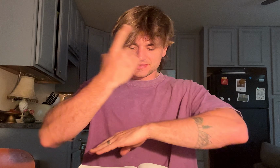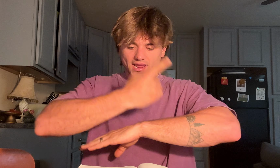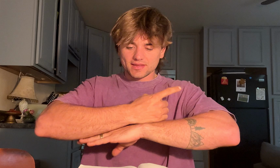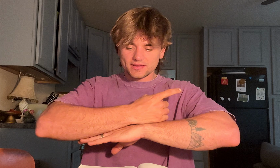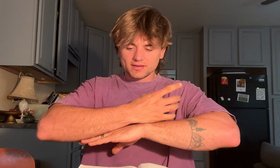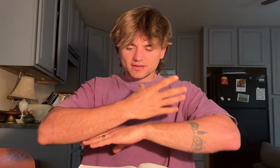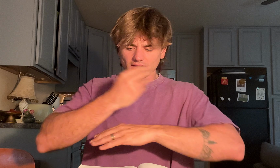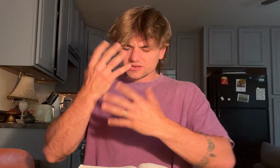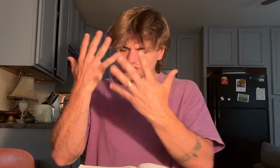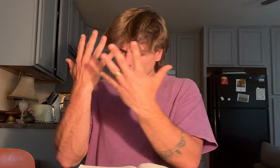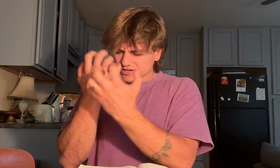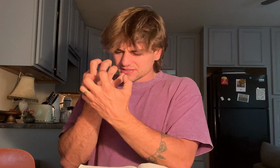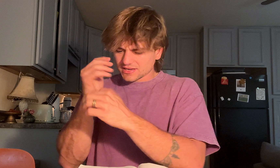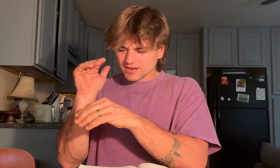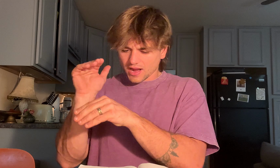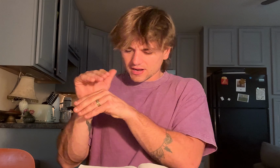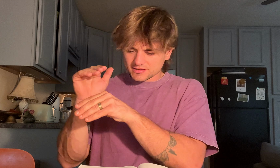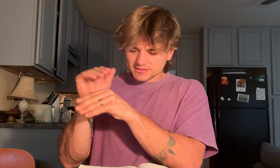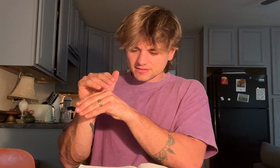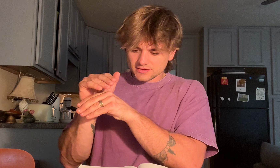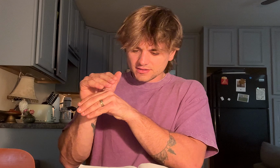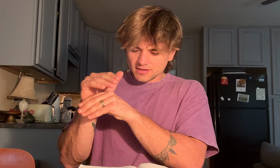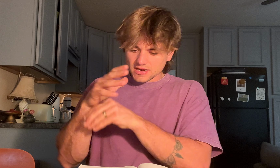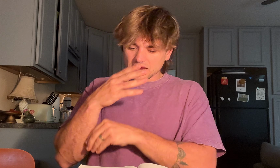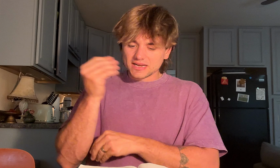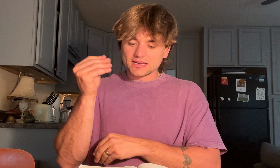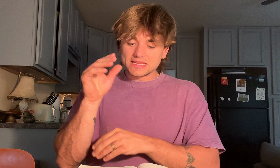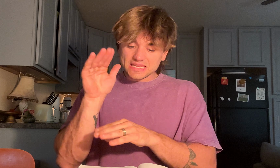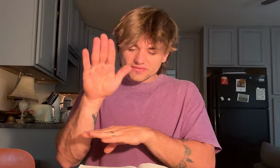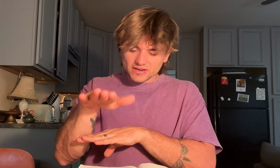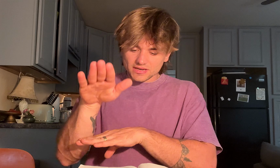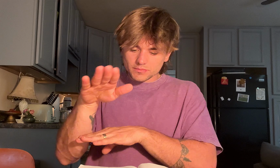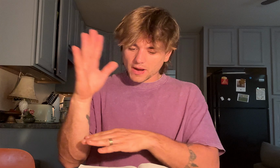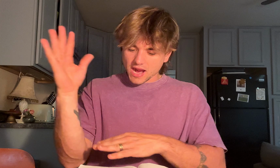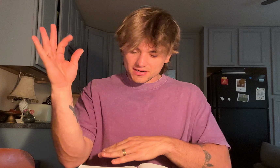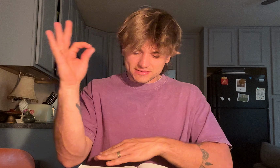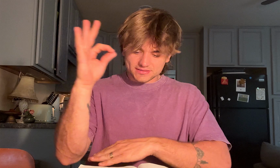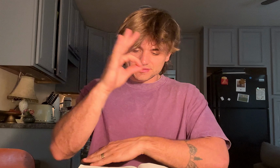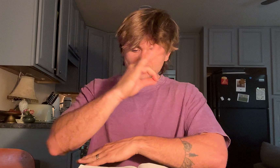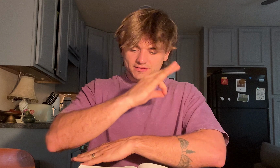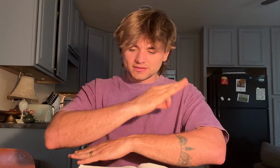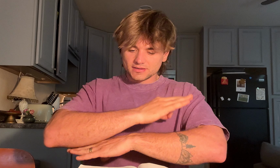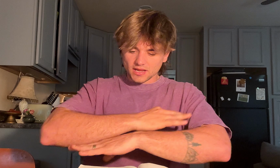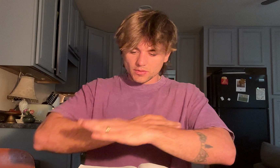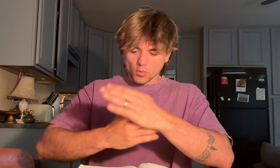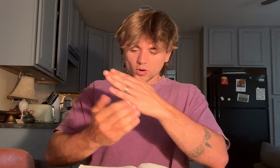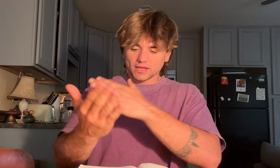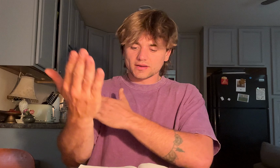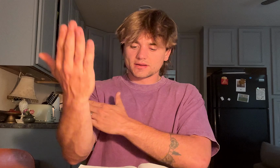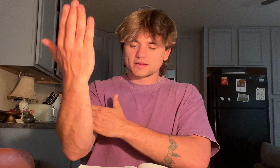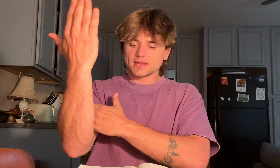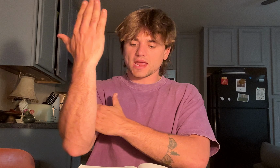day, and darkness night. And evening passed, and the morning